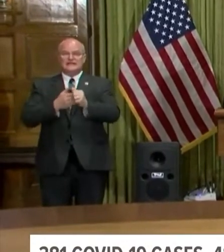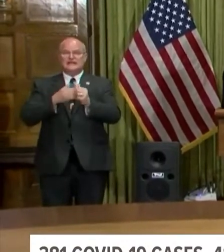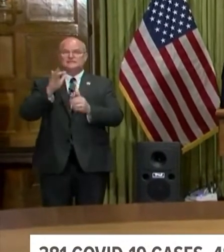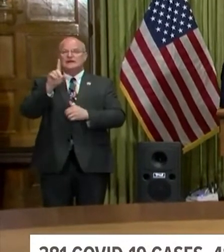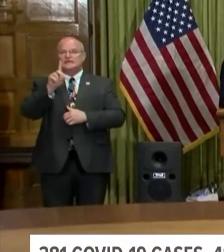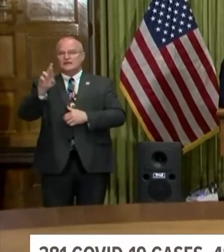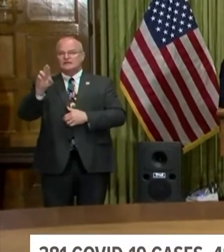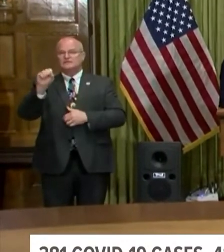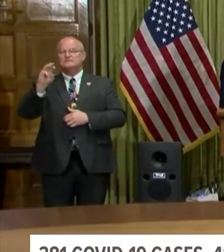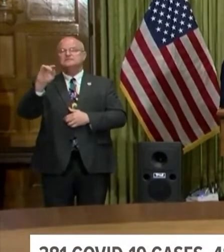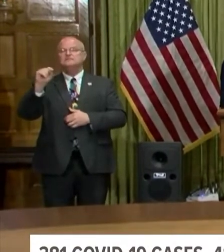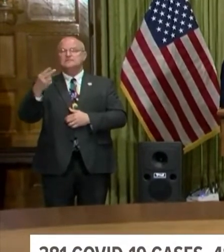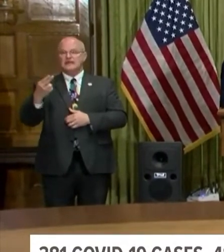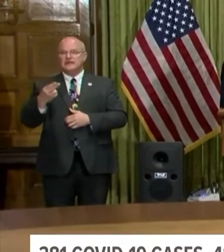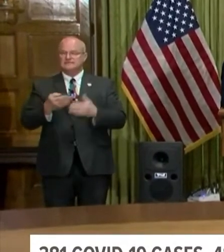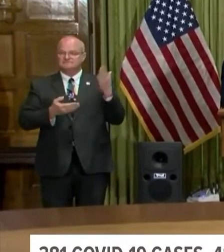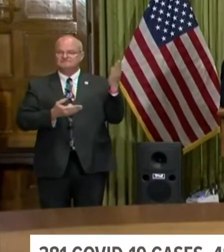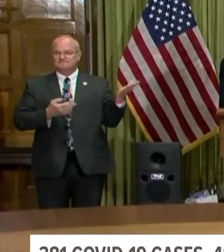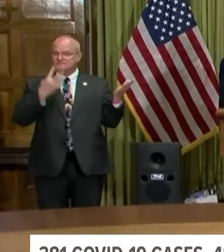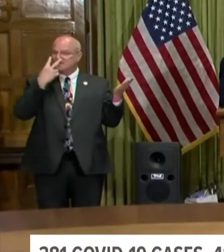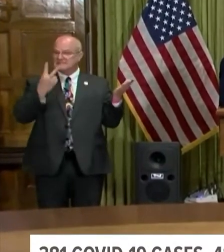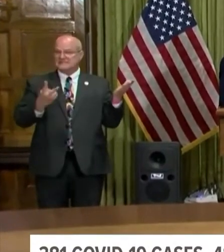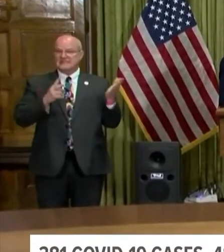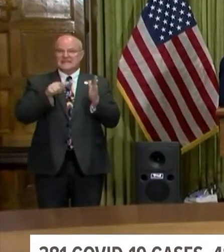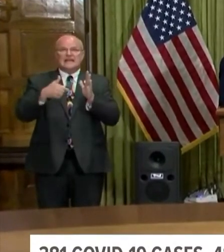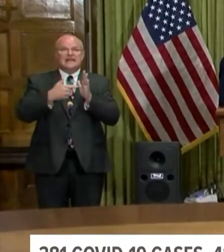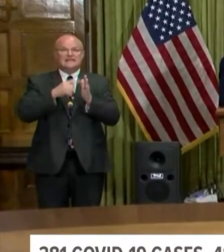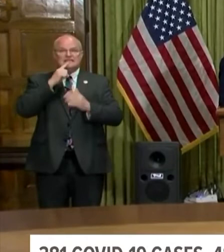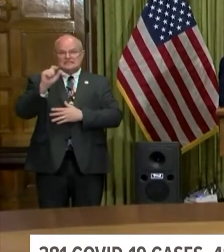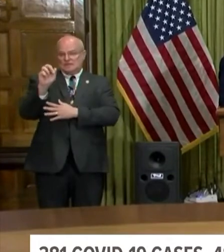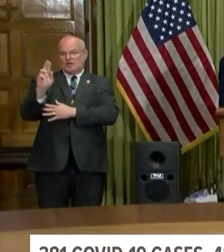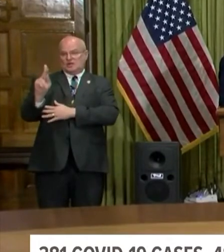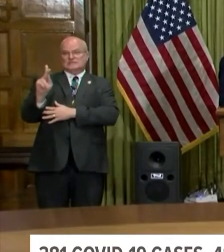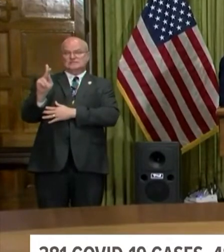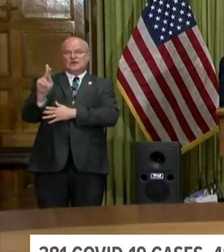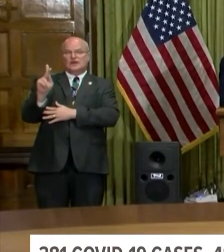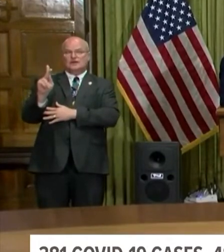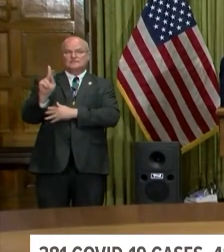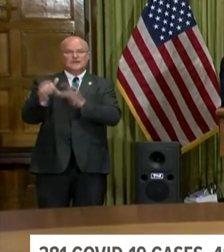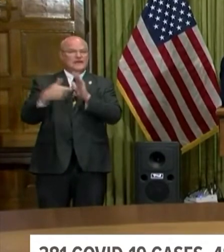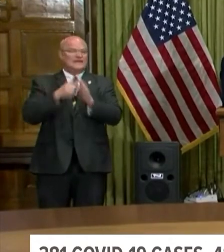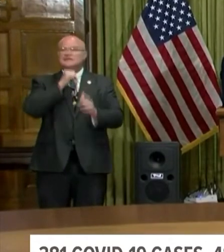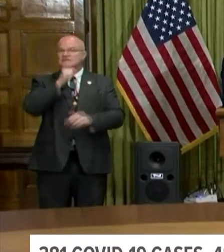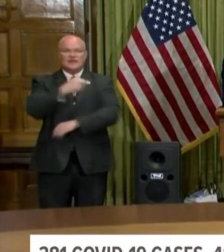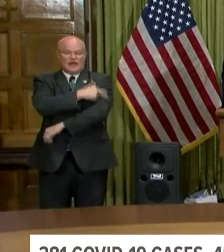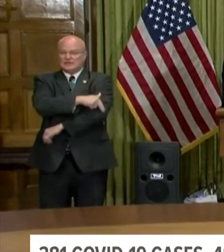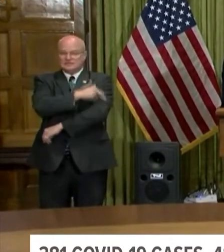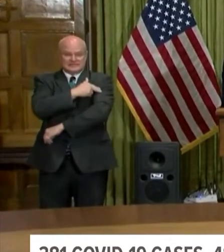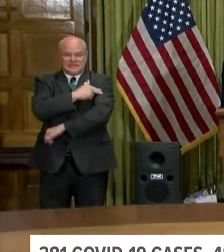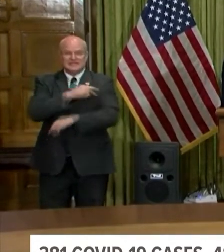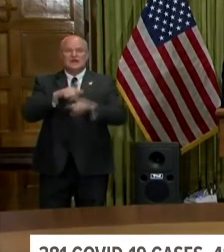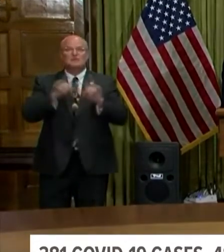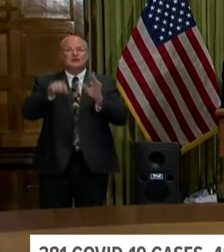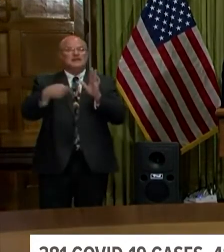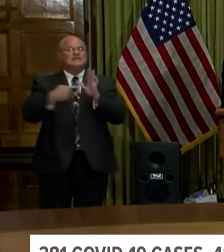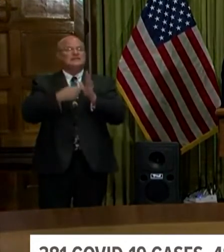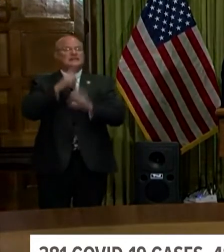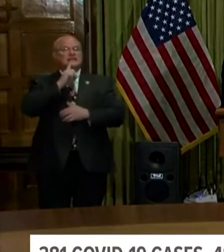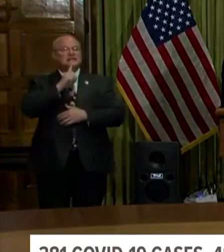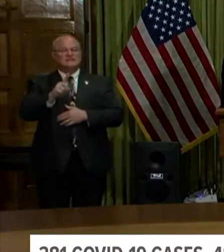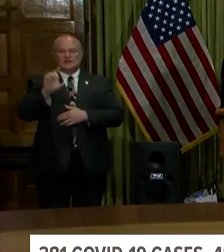Dr. Smith. And as you can see, and this is Arkansas, and these are not hospitalizations, but these